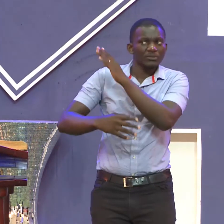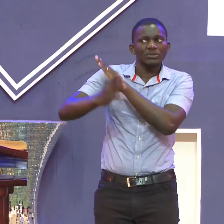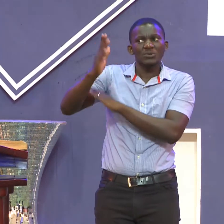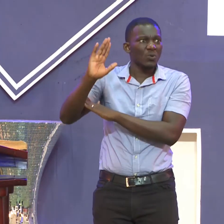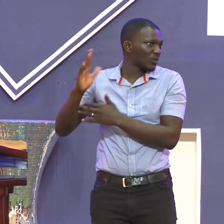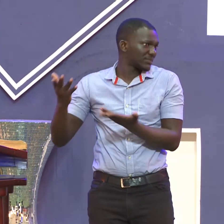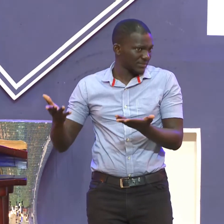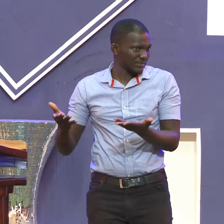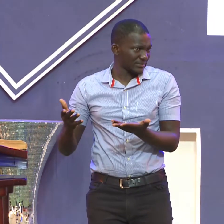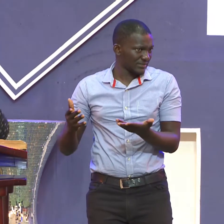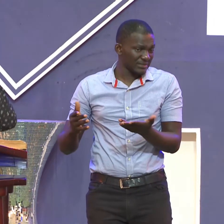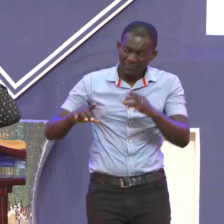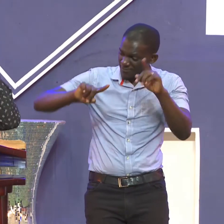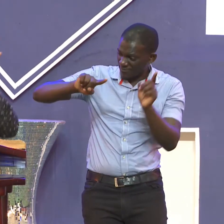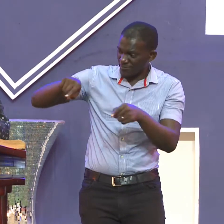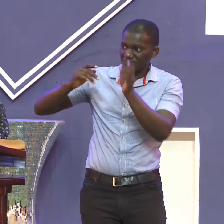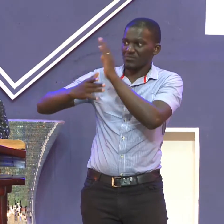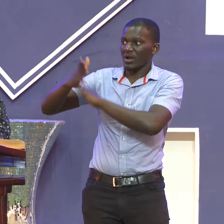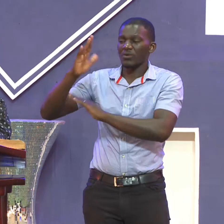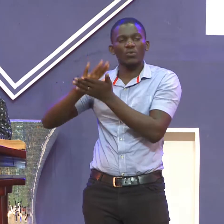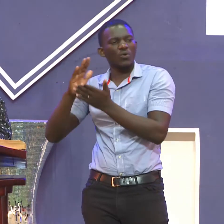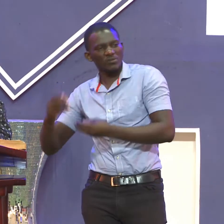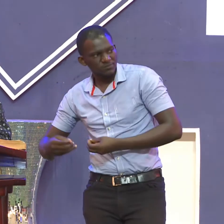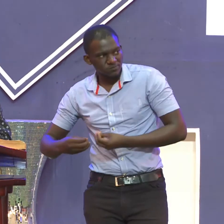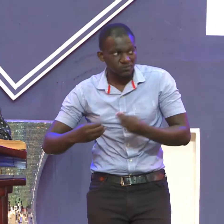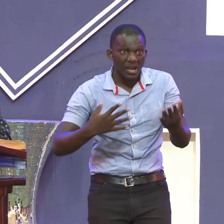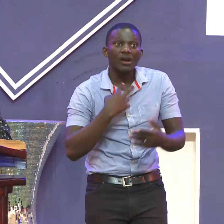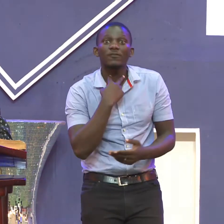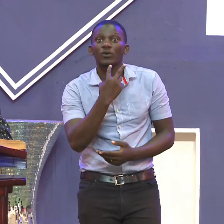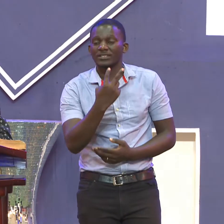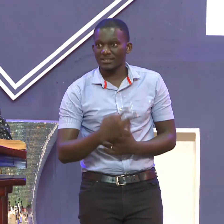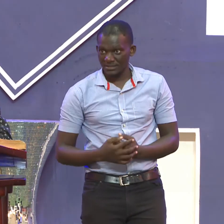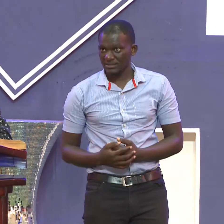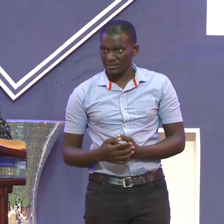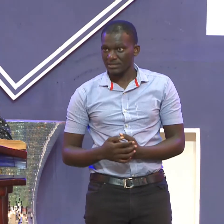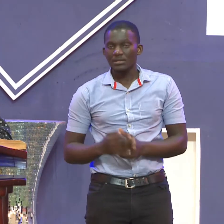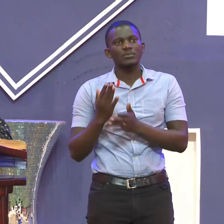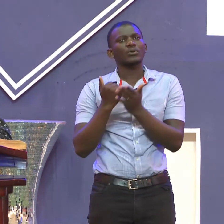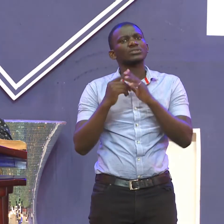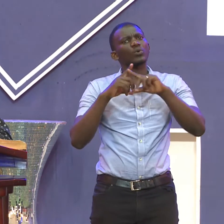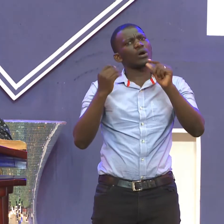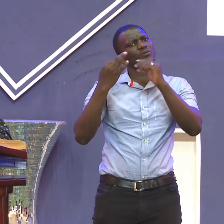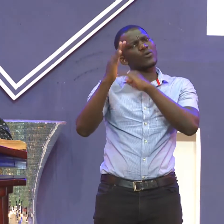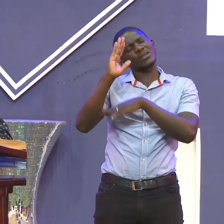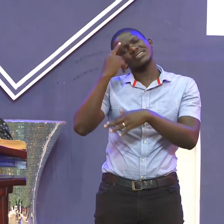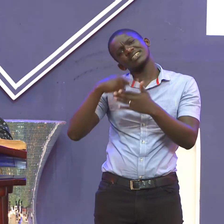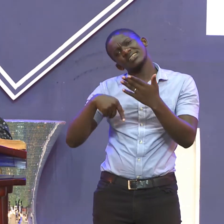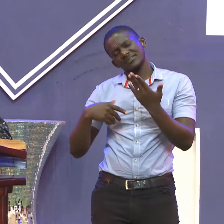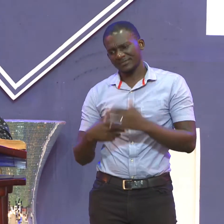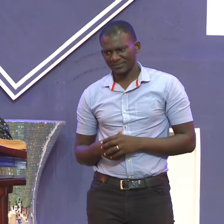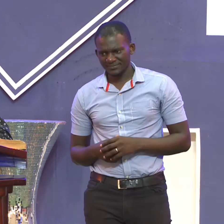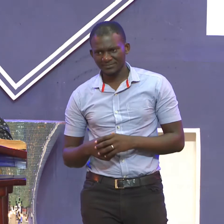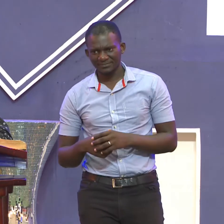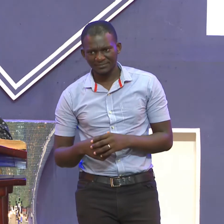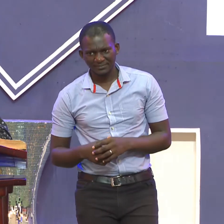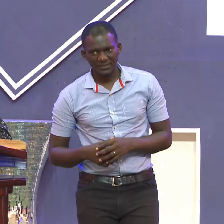bamuvuddeko. And they had forsaken him. Katonda n'afulumye eddoboozi. And the Lord brought out a voice. Kuba ekigambo kya Katonda kigambye. Because the Bible has said.